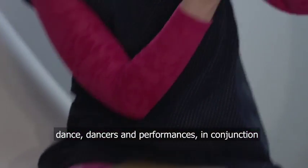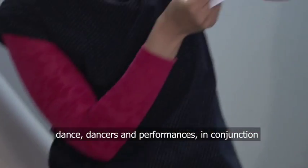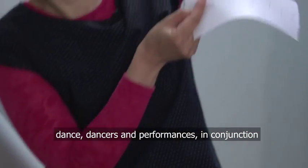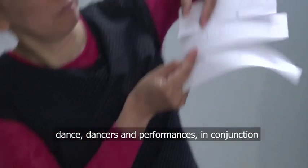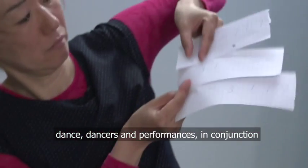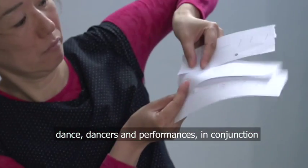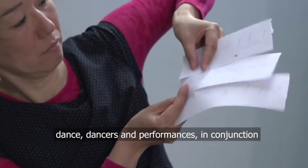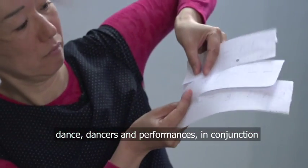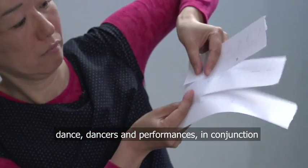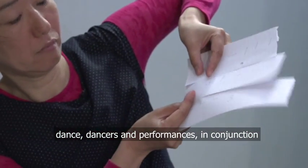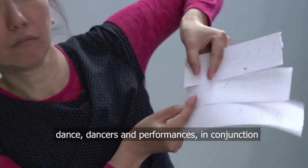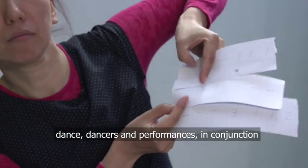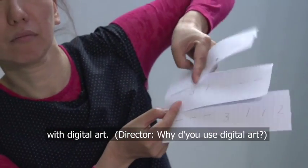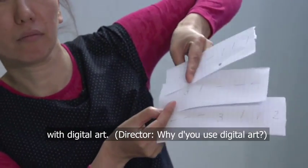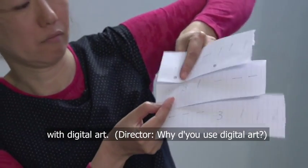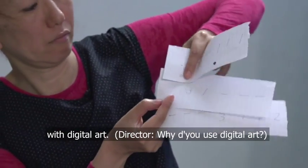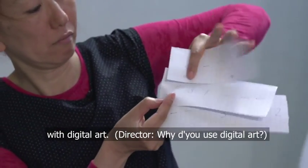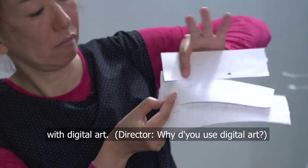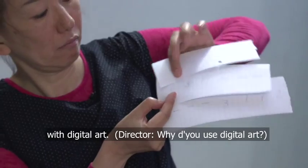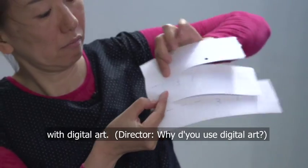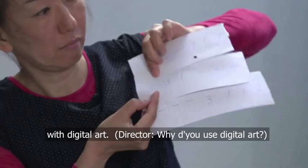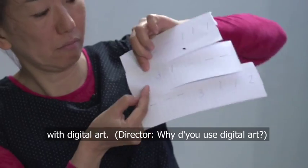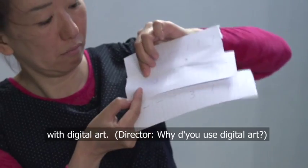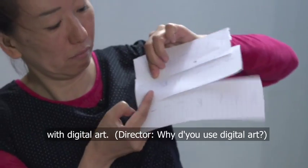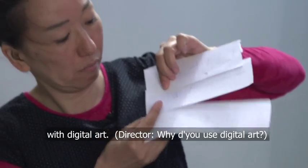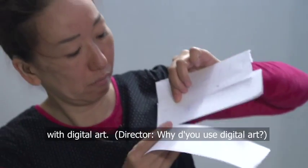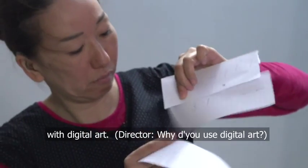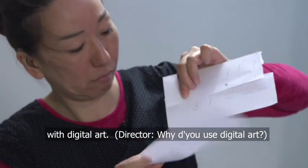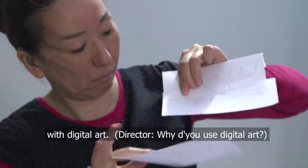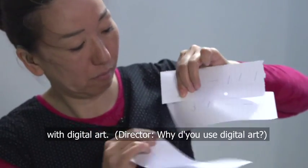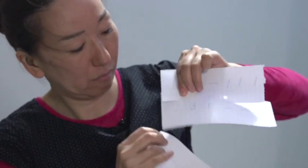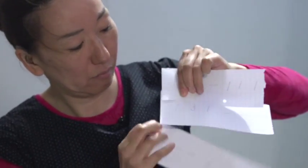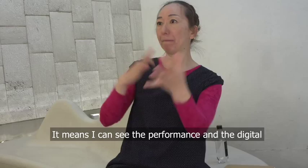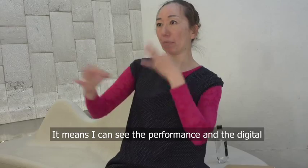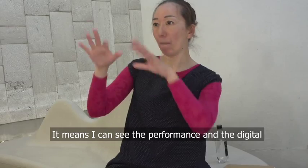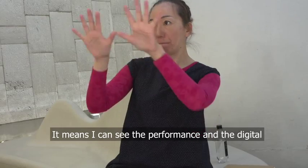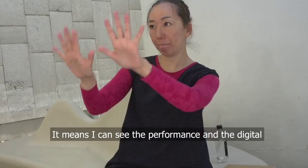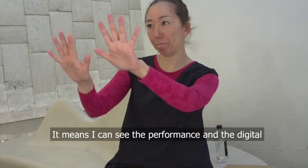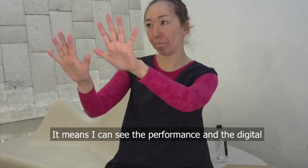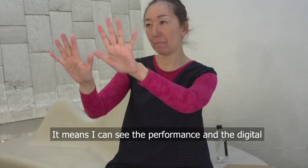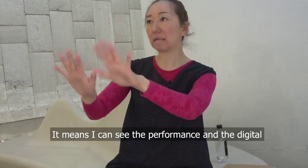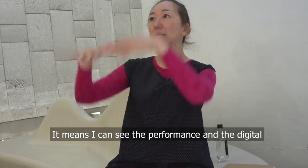performances in conjunction with digital art. Why do you use digital art? It means I can see the